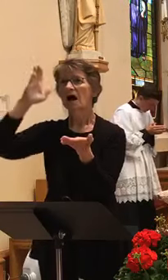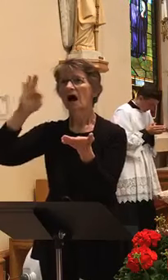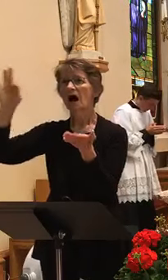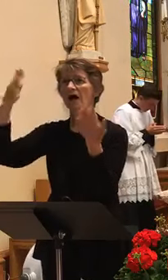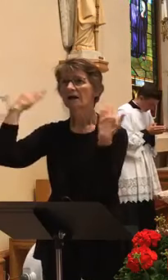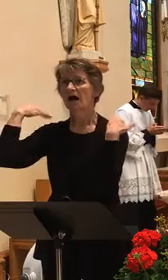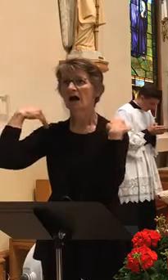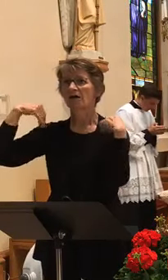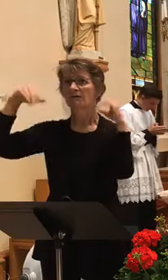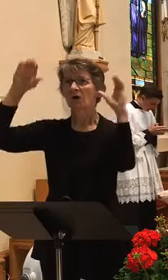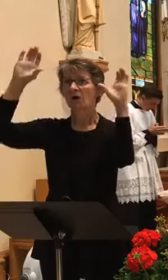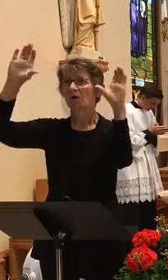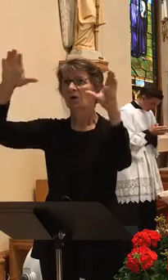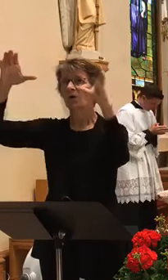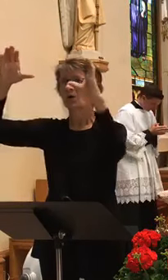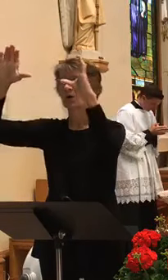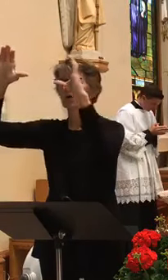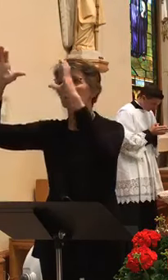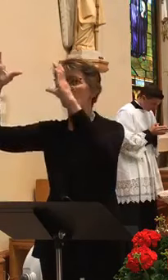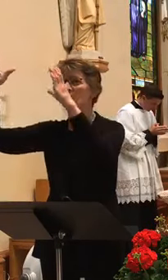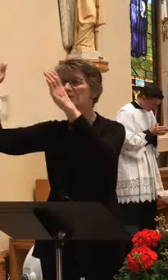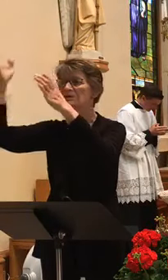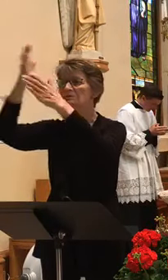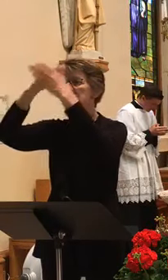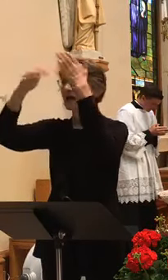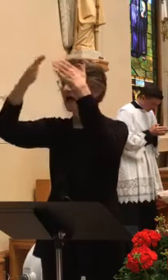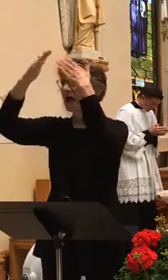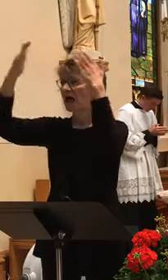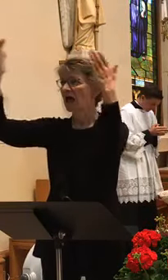Lord God of hosts.